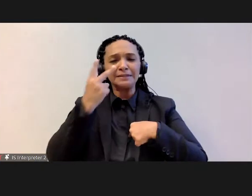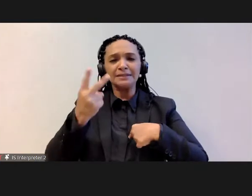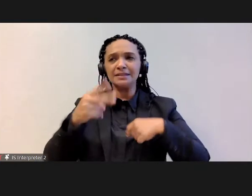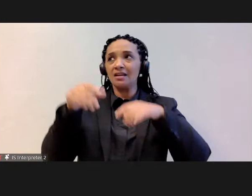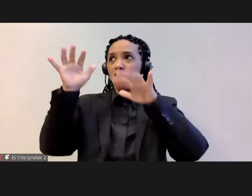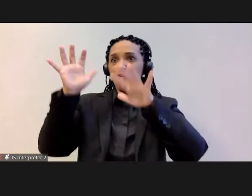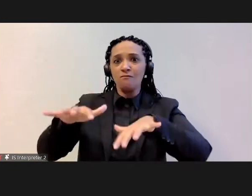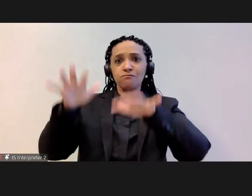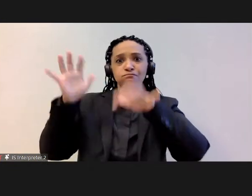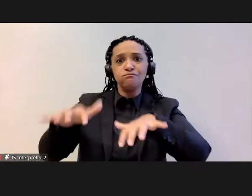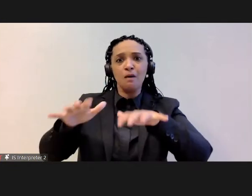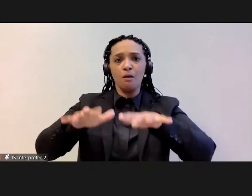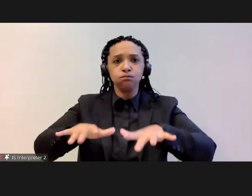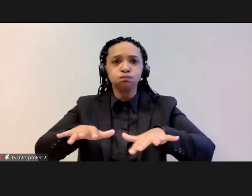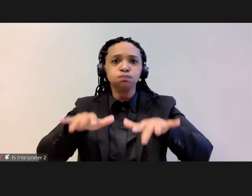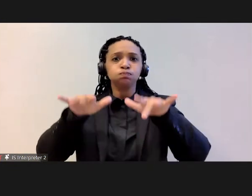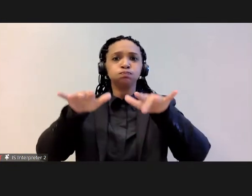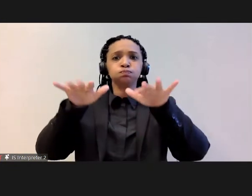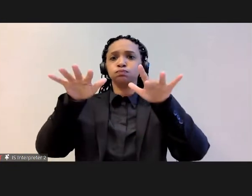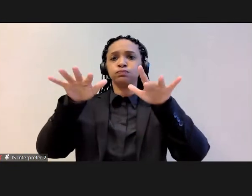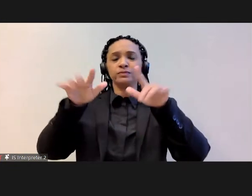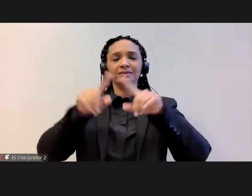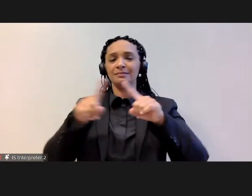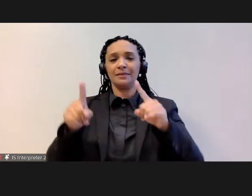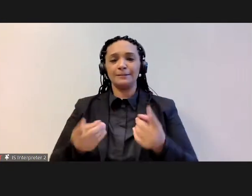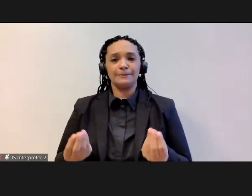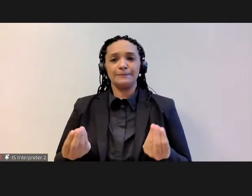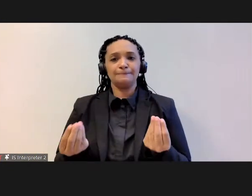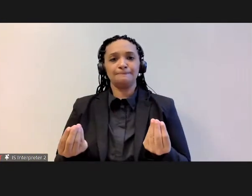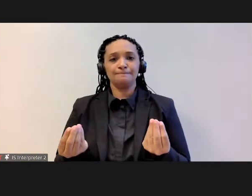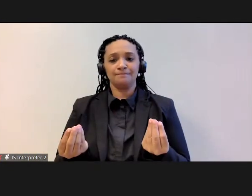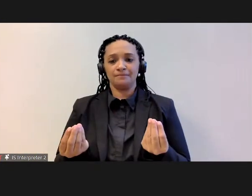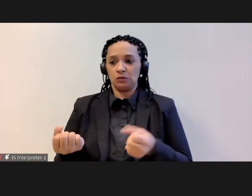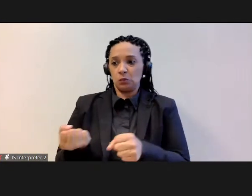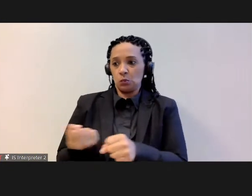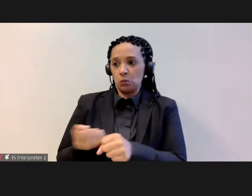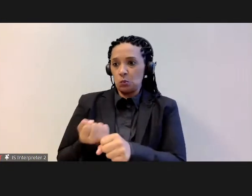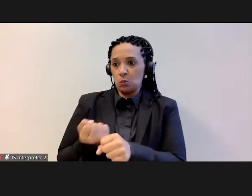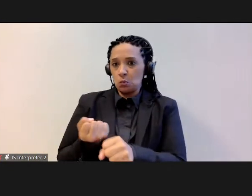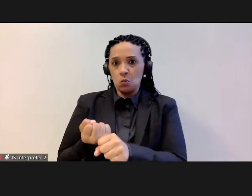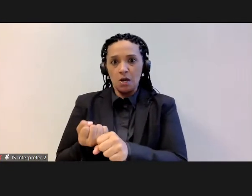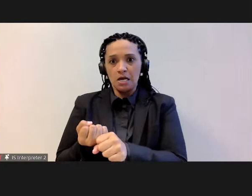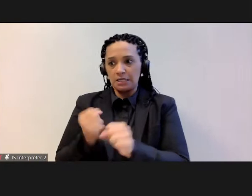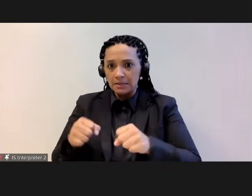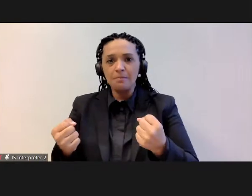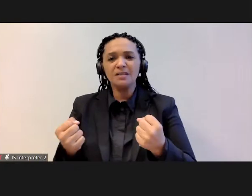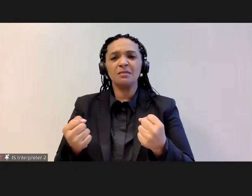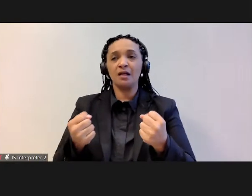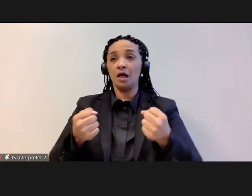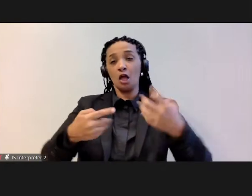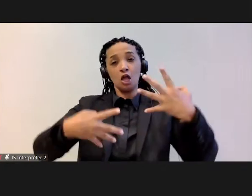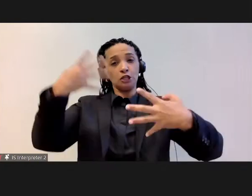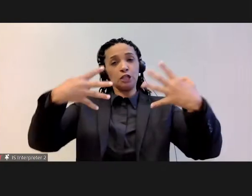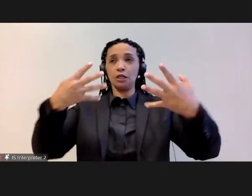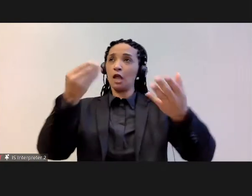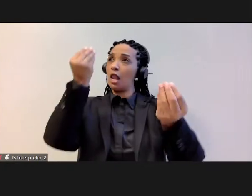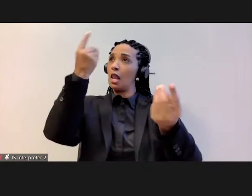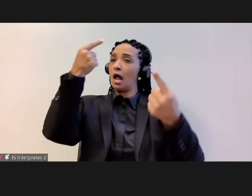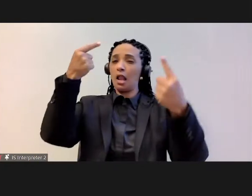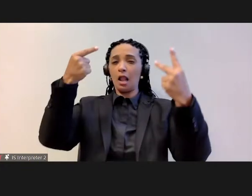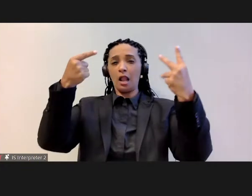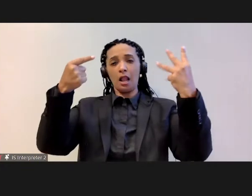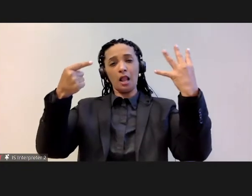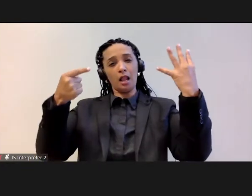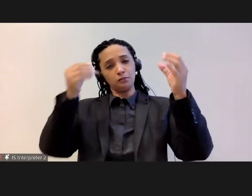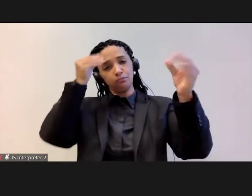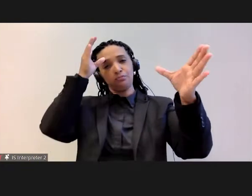going to have the things working. You need to have simple, easily accessible tools. So